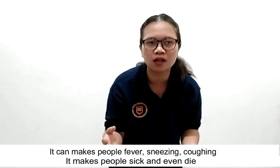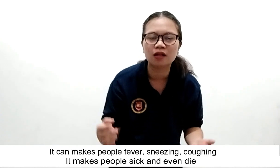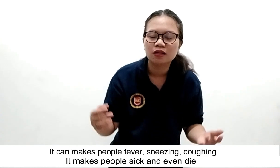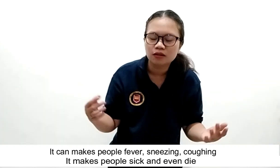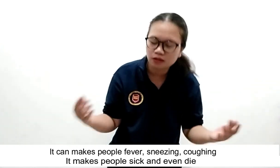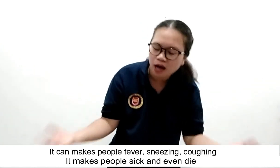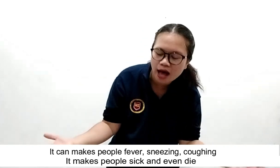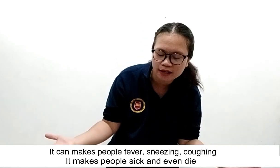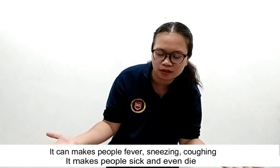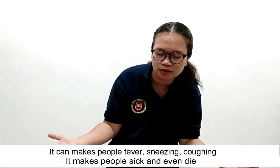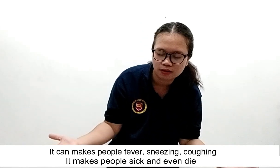die